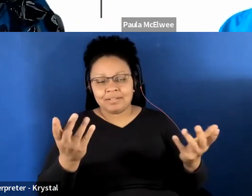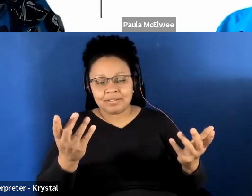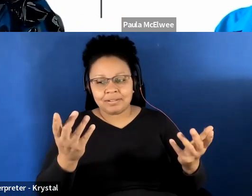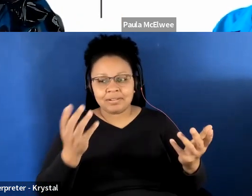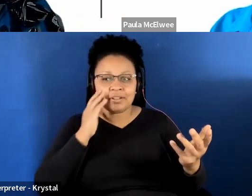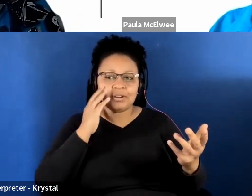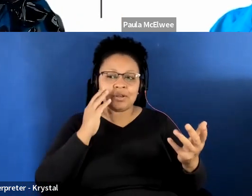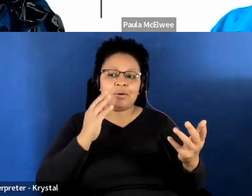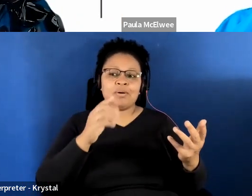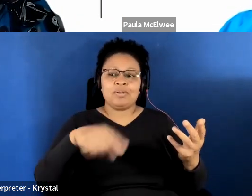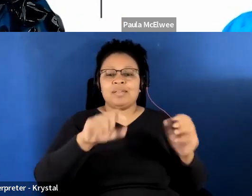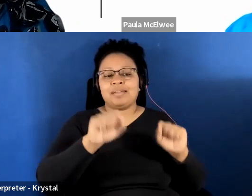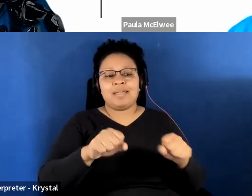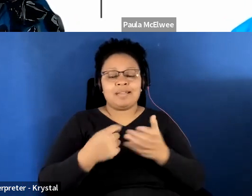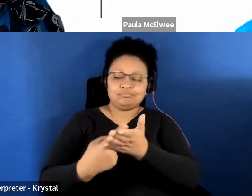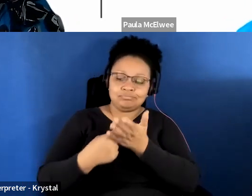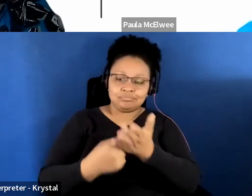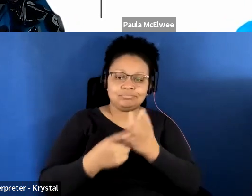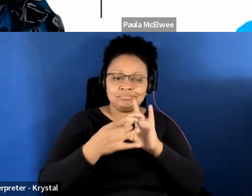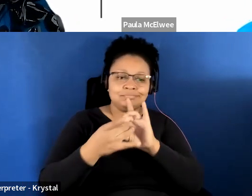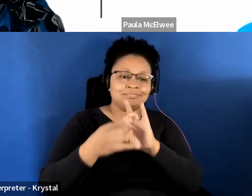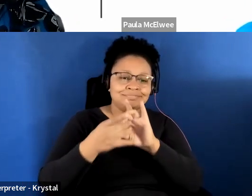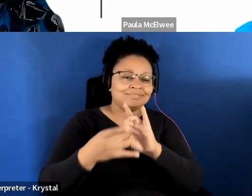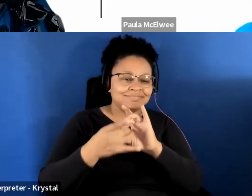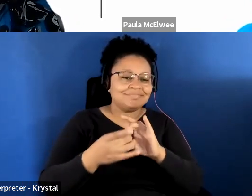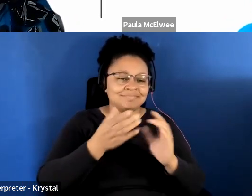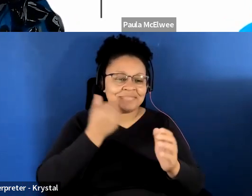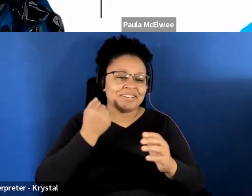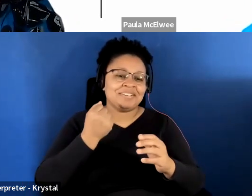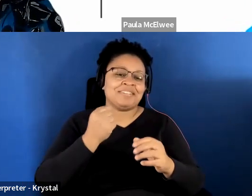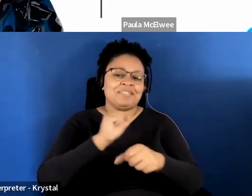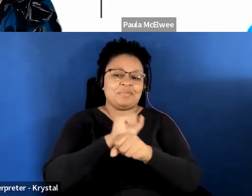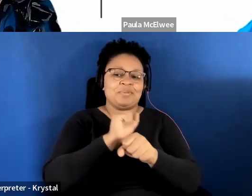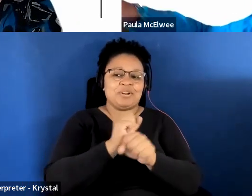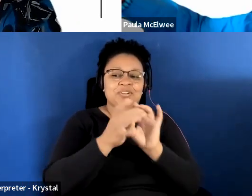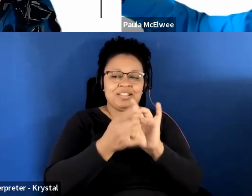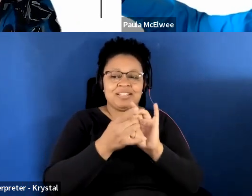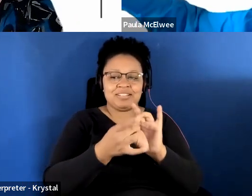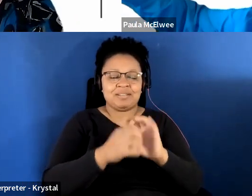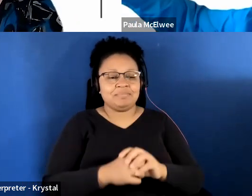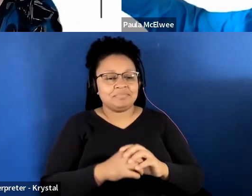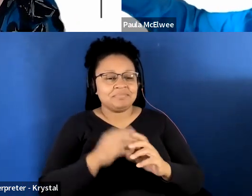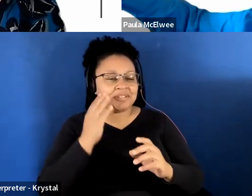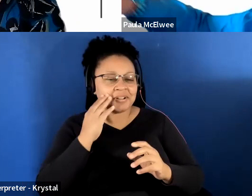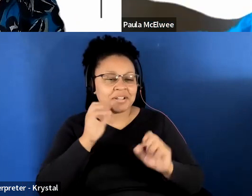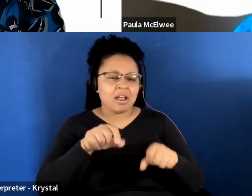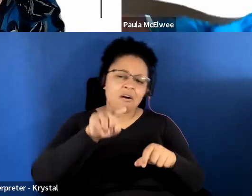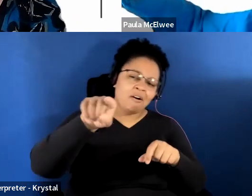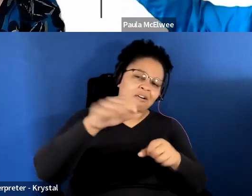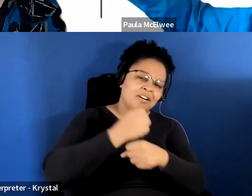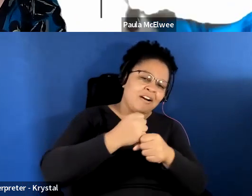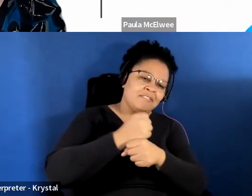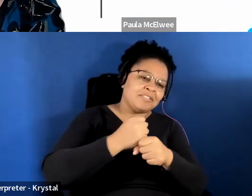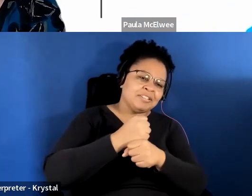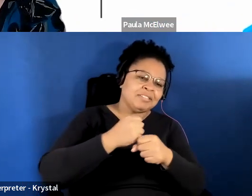where they stop for a cold drink on the way, right? I really Exactly. love this little coffee shop down here. It's